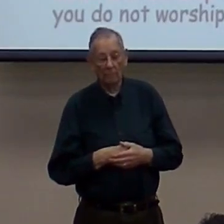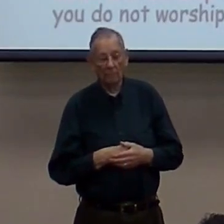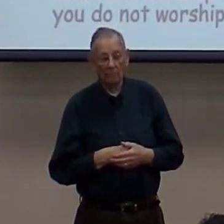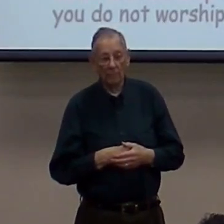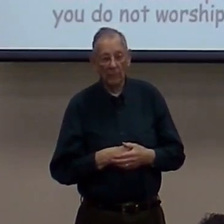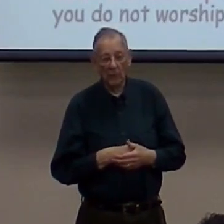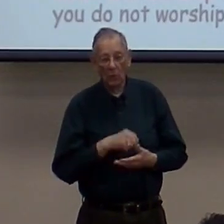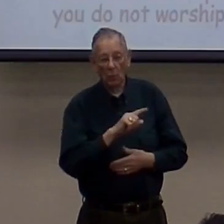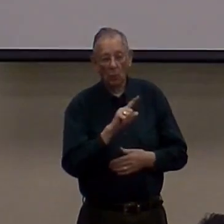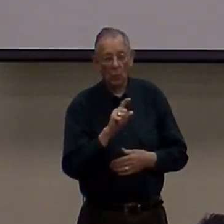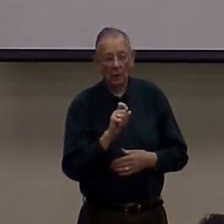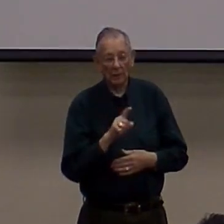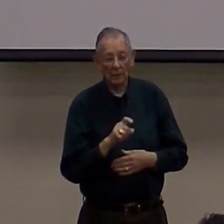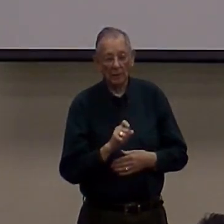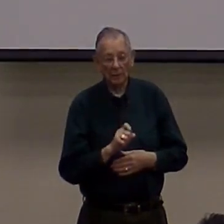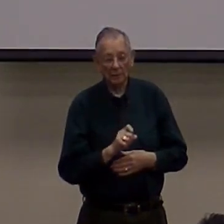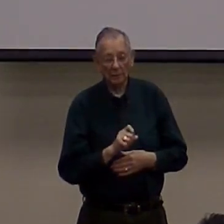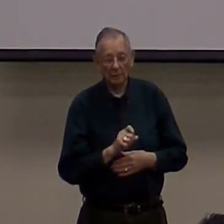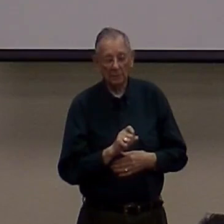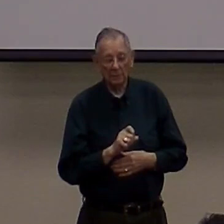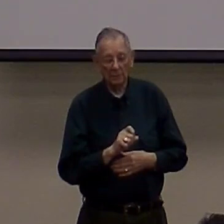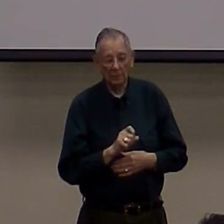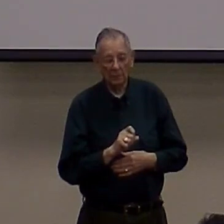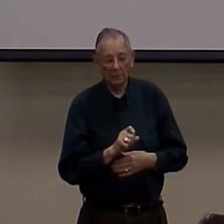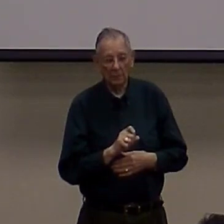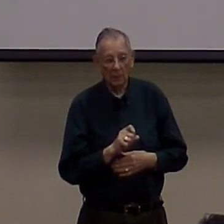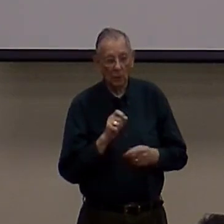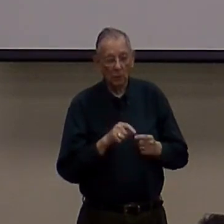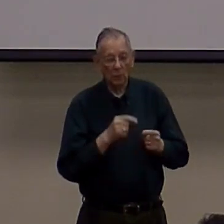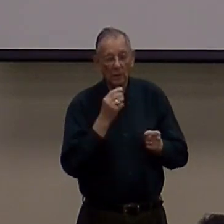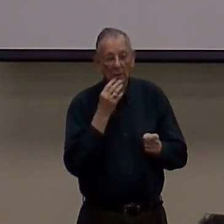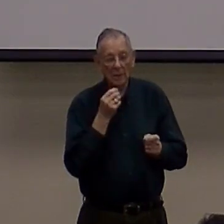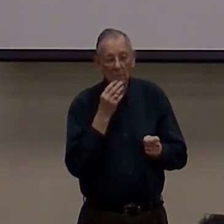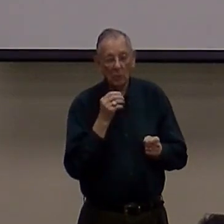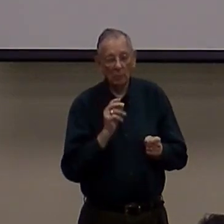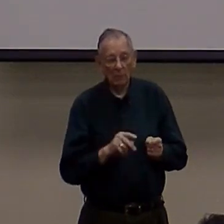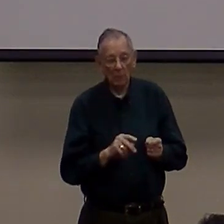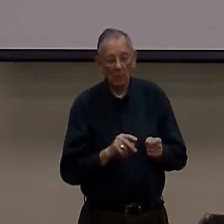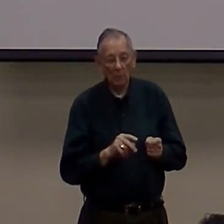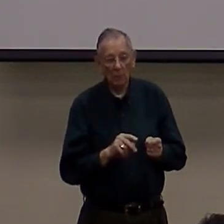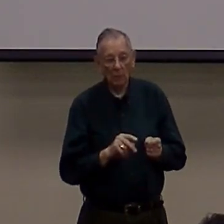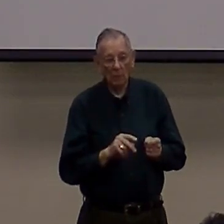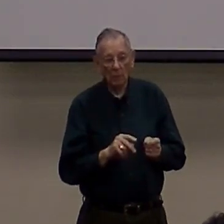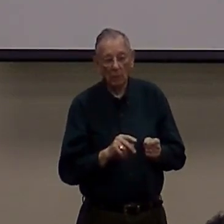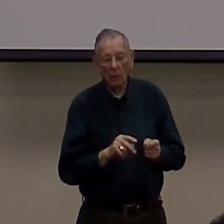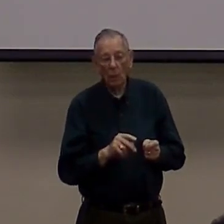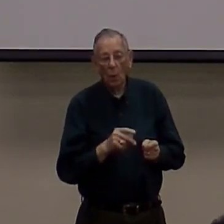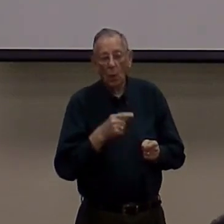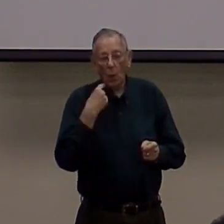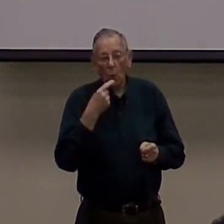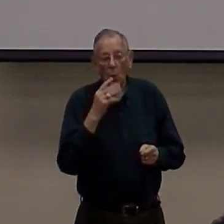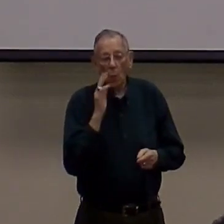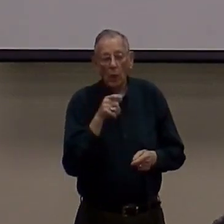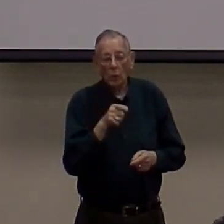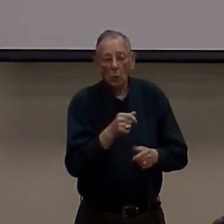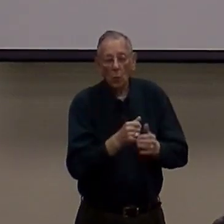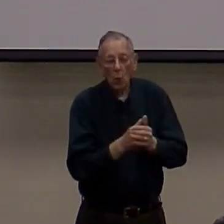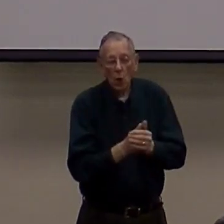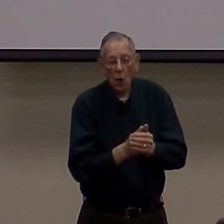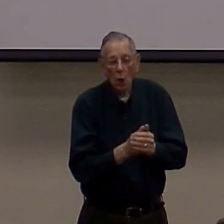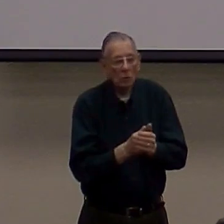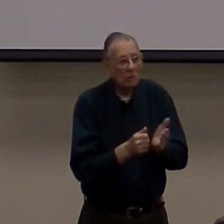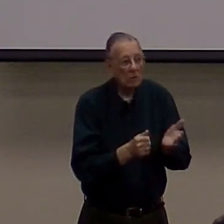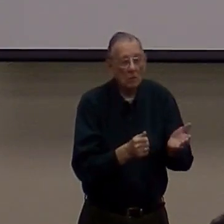the question is to the Israelites, whom will you worship?